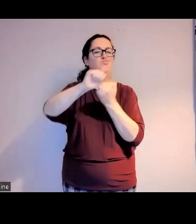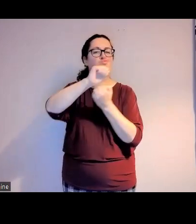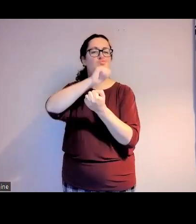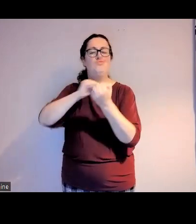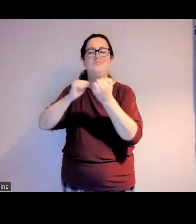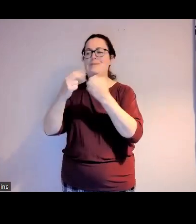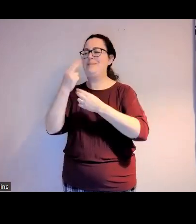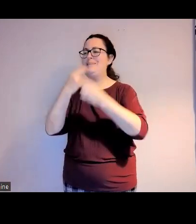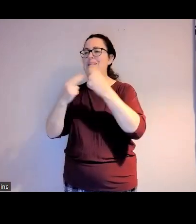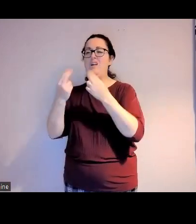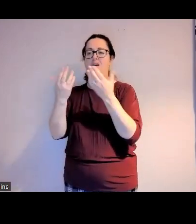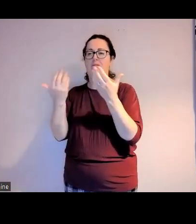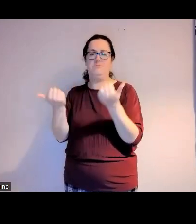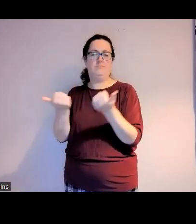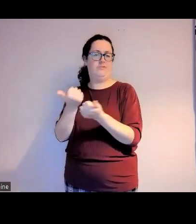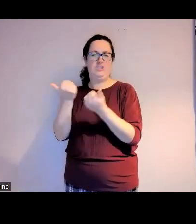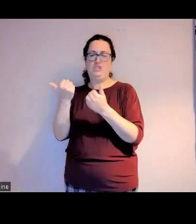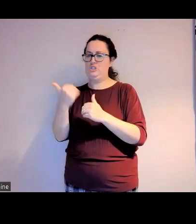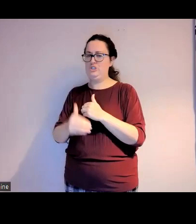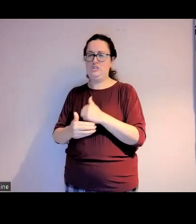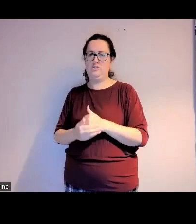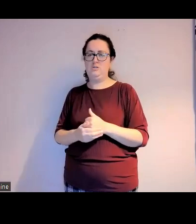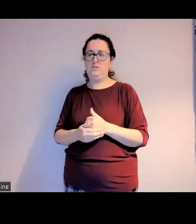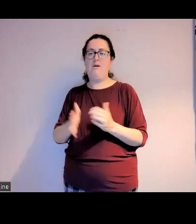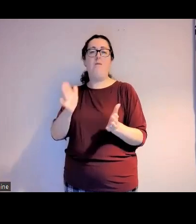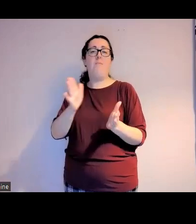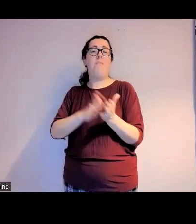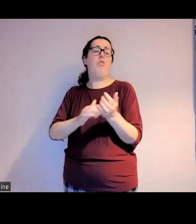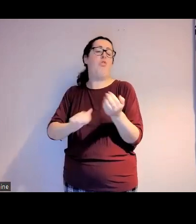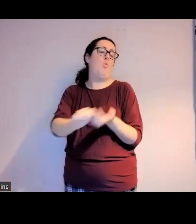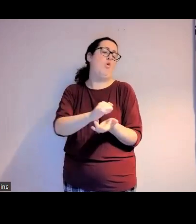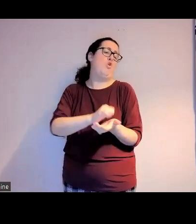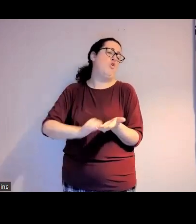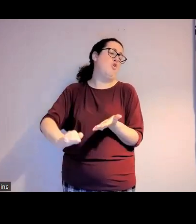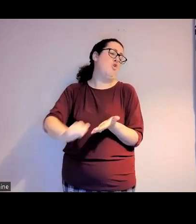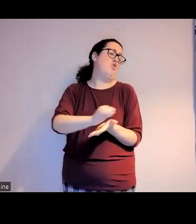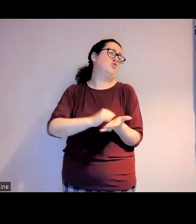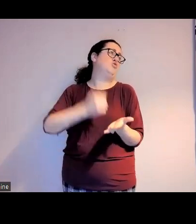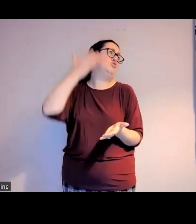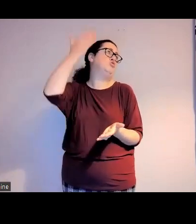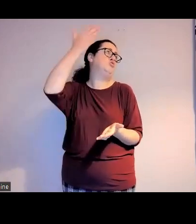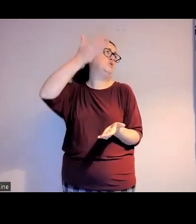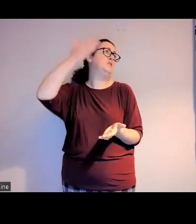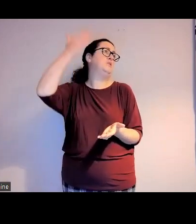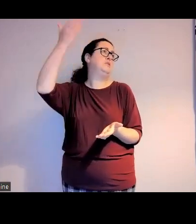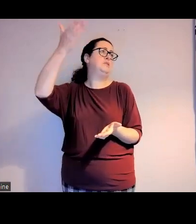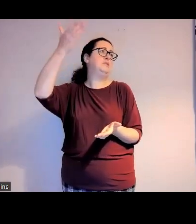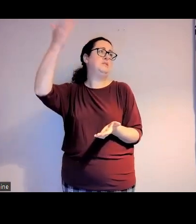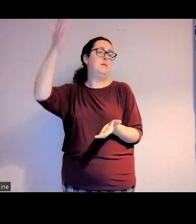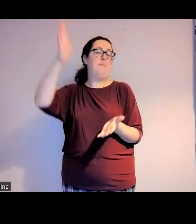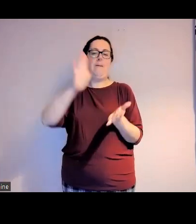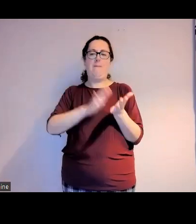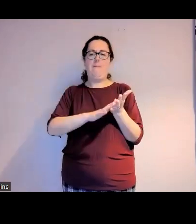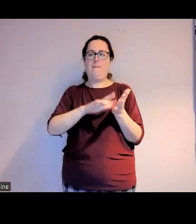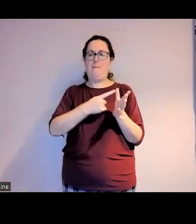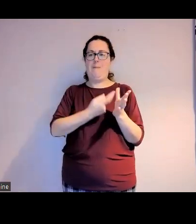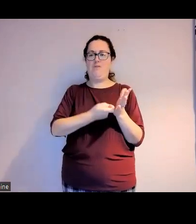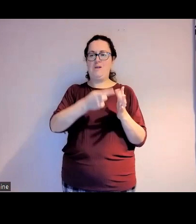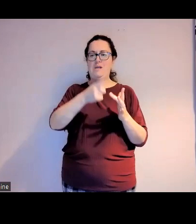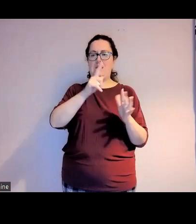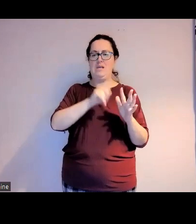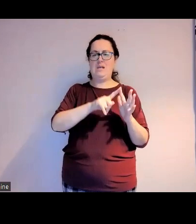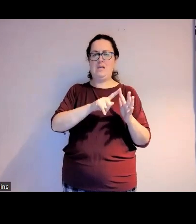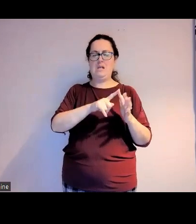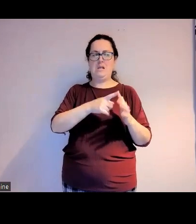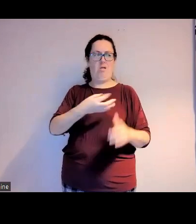still dreaming while she washes the dishes. Mary is earning brownie points for who